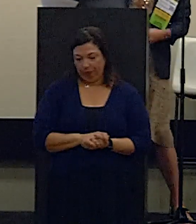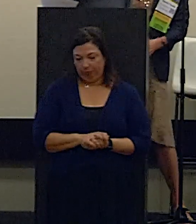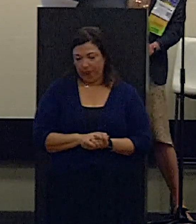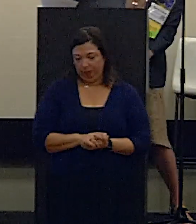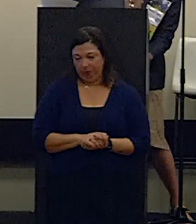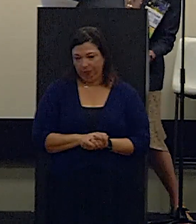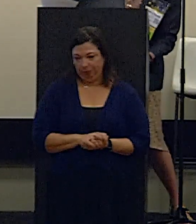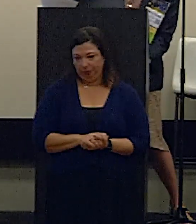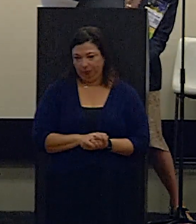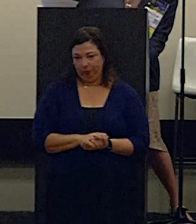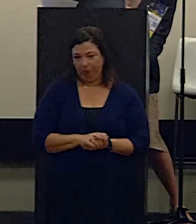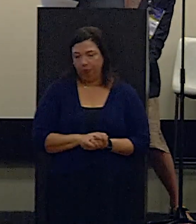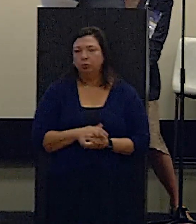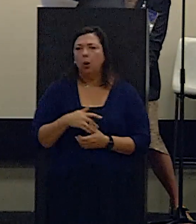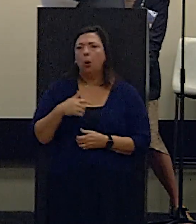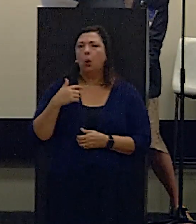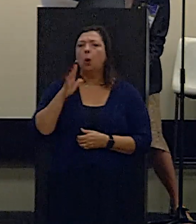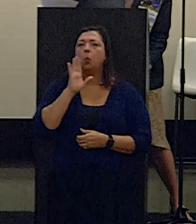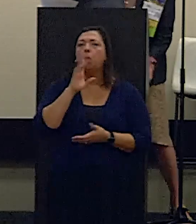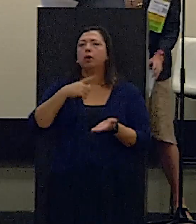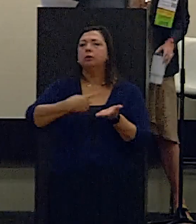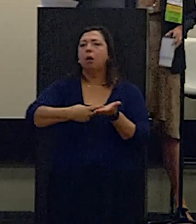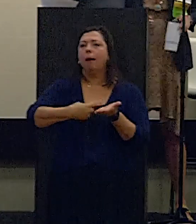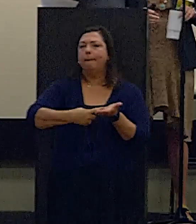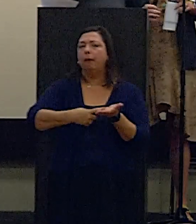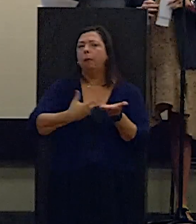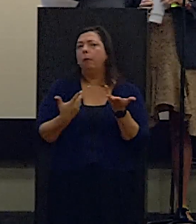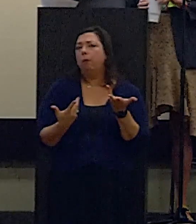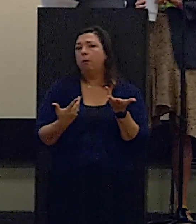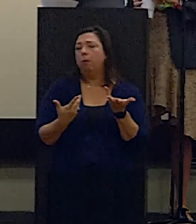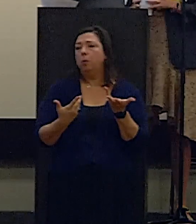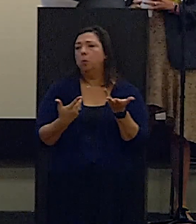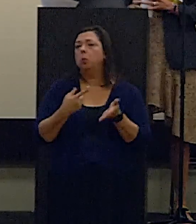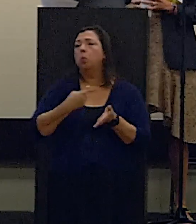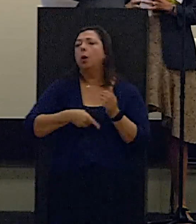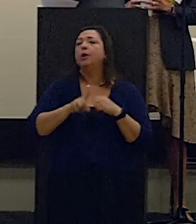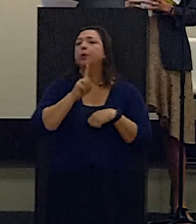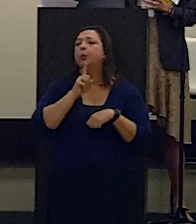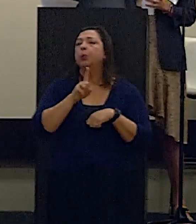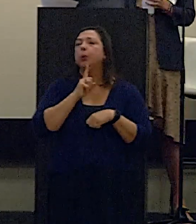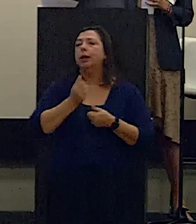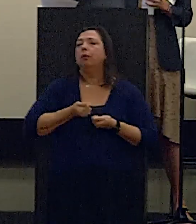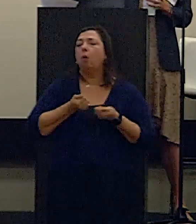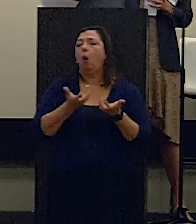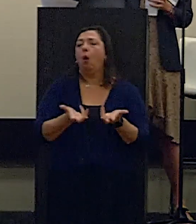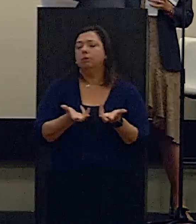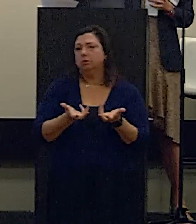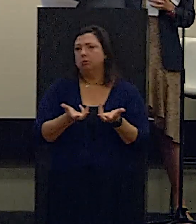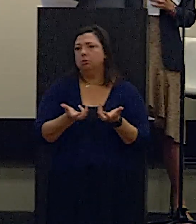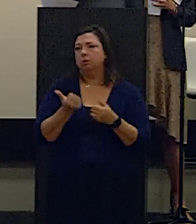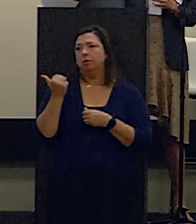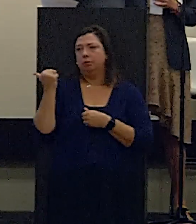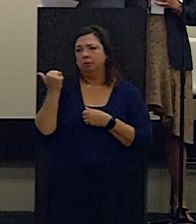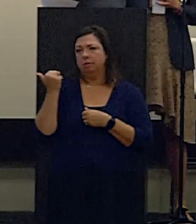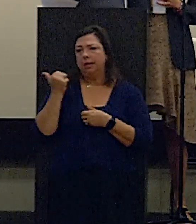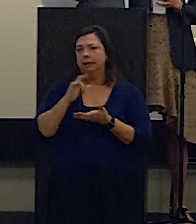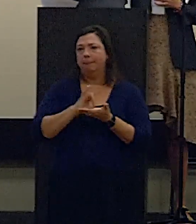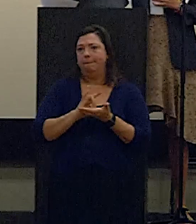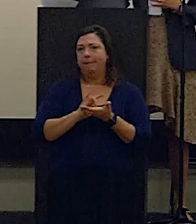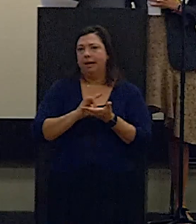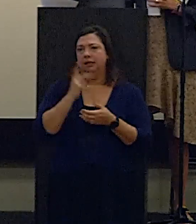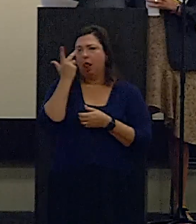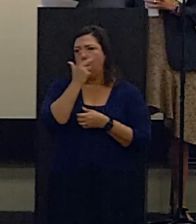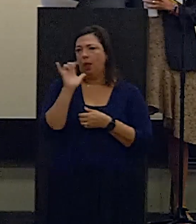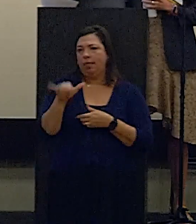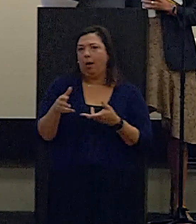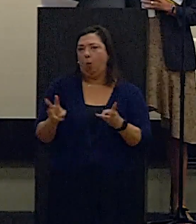are going to talk about what really causes these medicine cabinets to